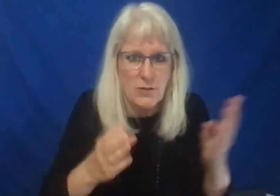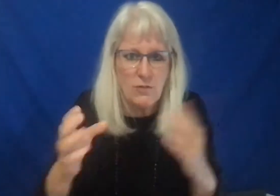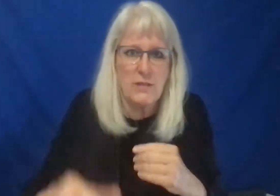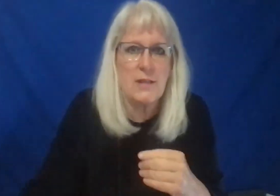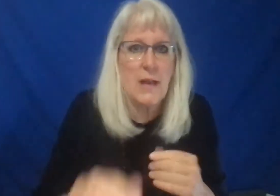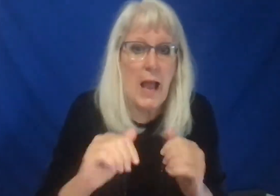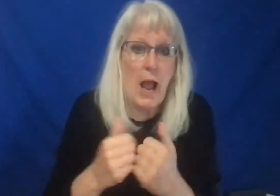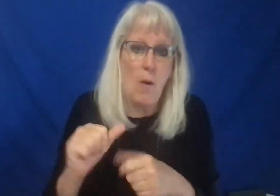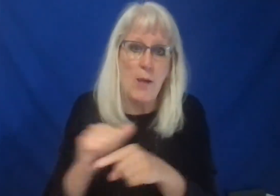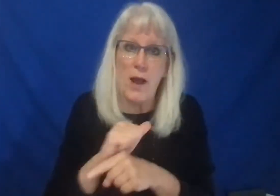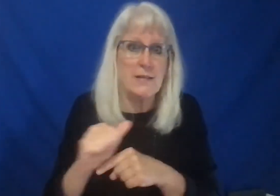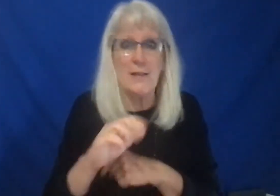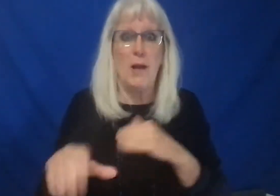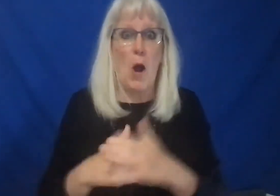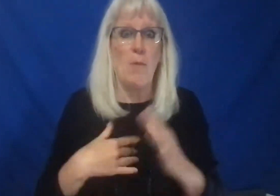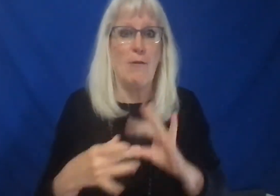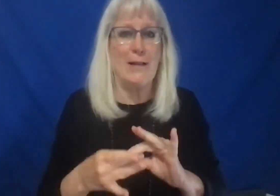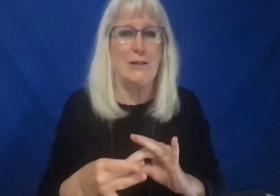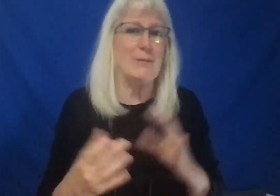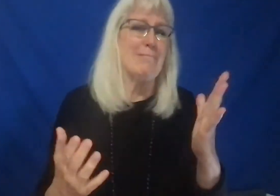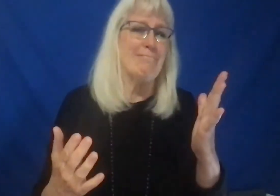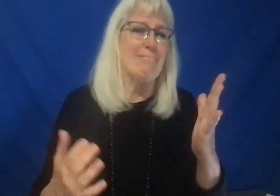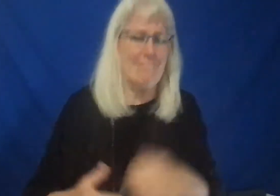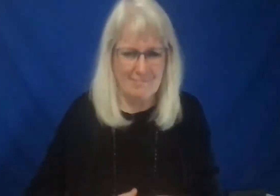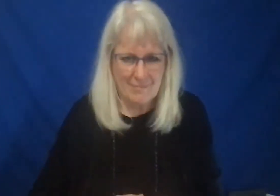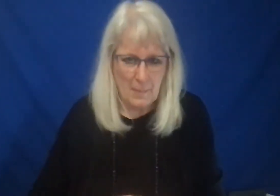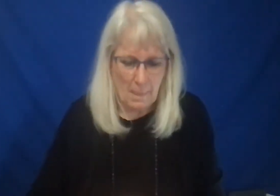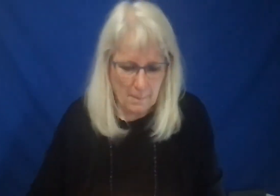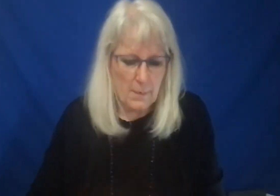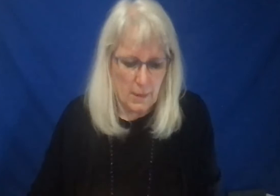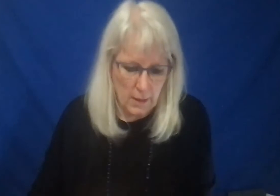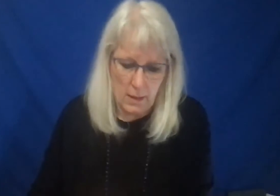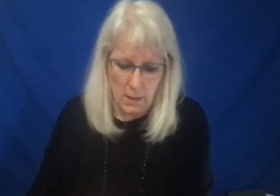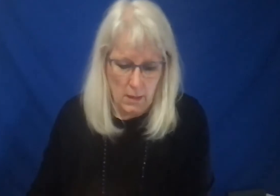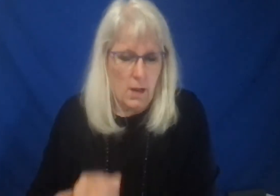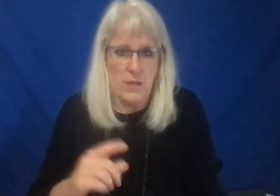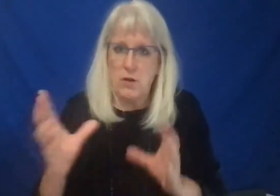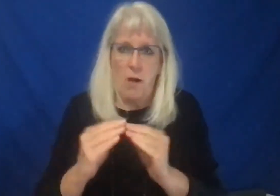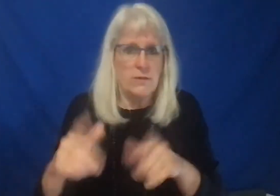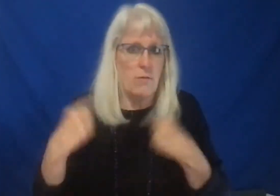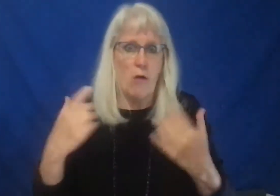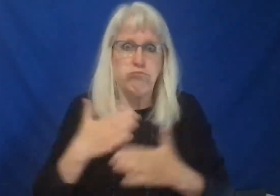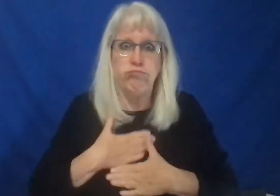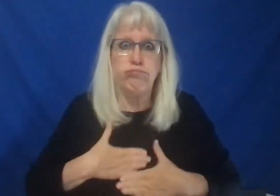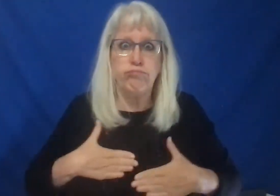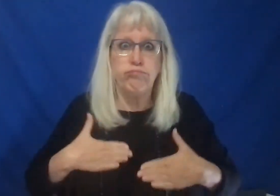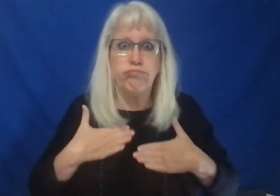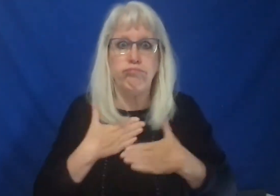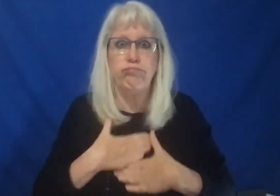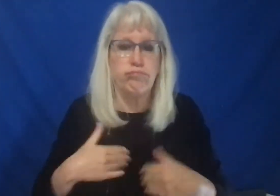my relationships. Um, I have thoroughly enjoyed the conference and all of the speakers. Thank you to Richard for